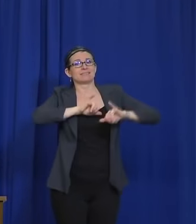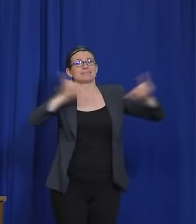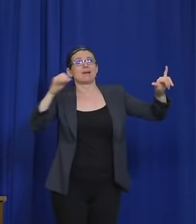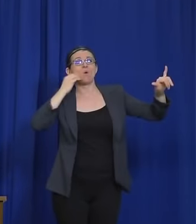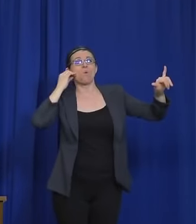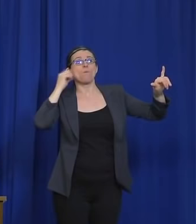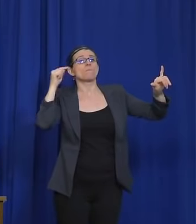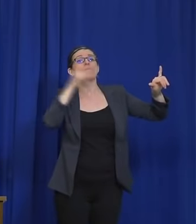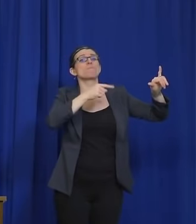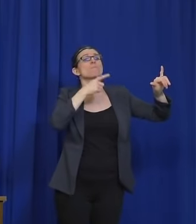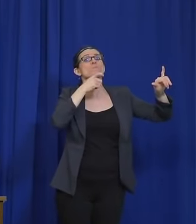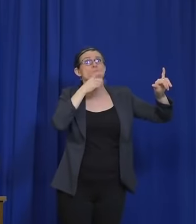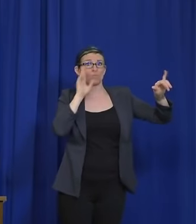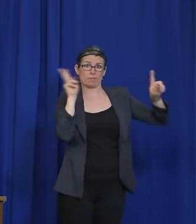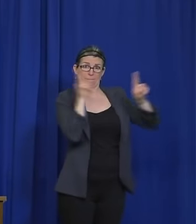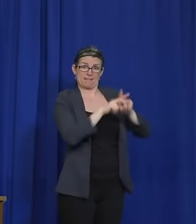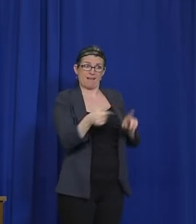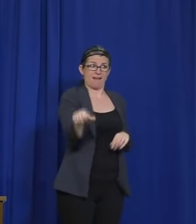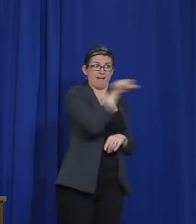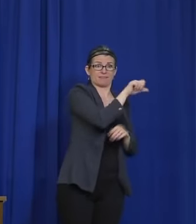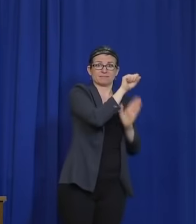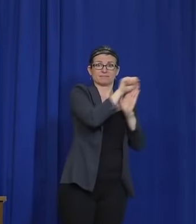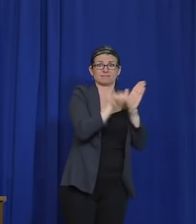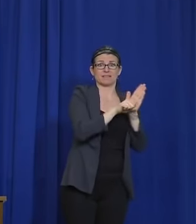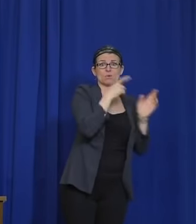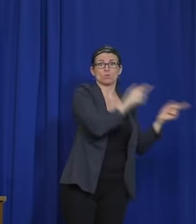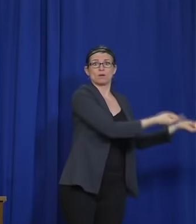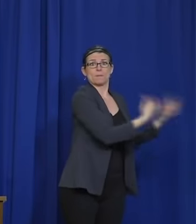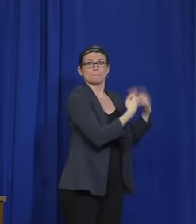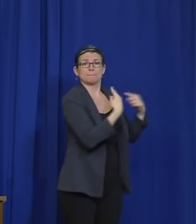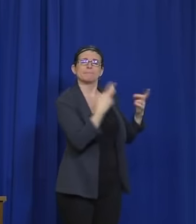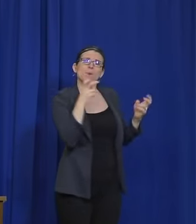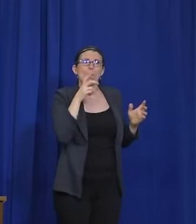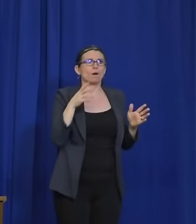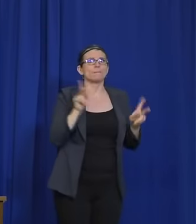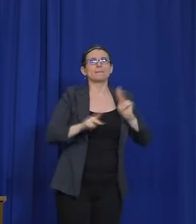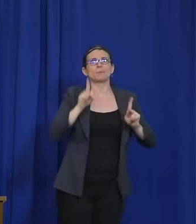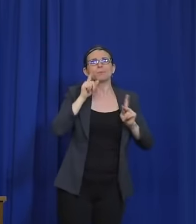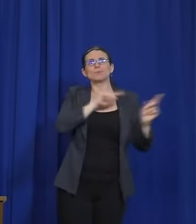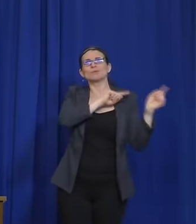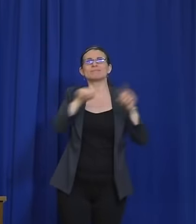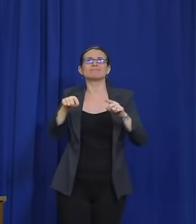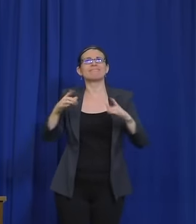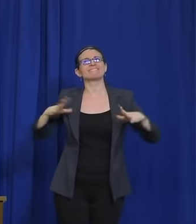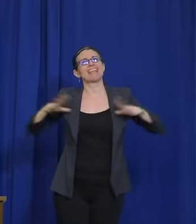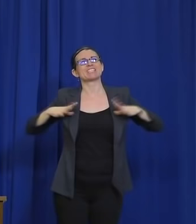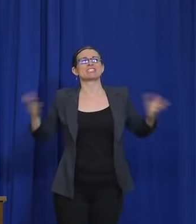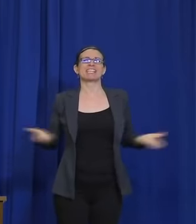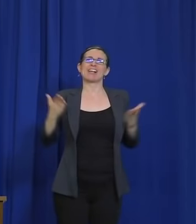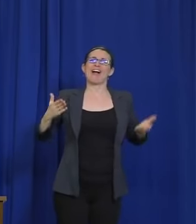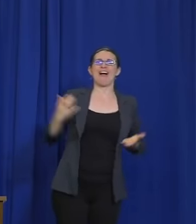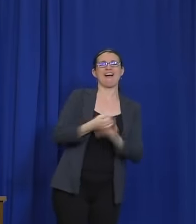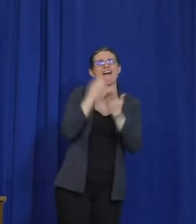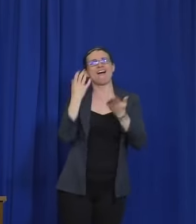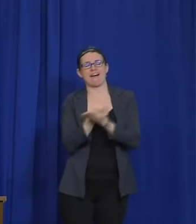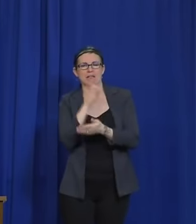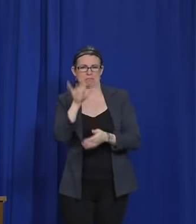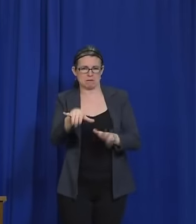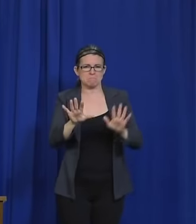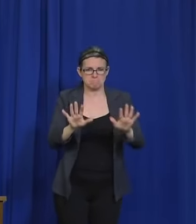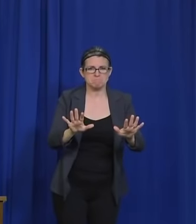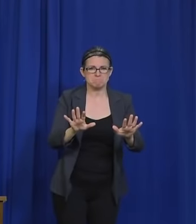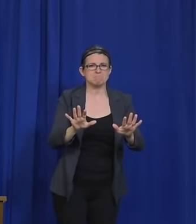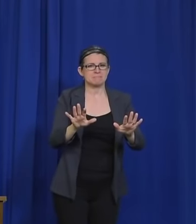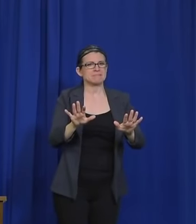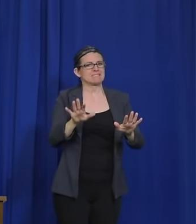tourism-based industries, like I think you said, like campgrounds or campers and things of that sort. That's exactly what we're looking at, how to